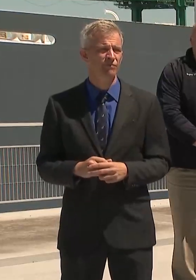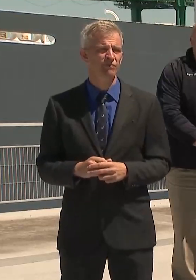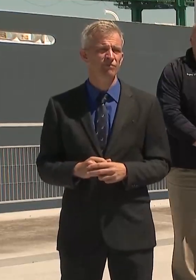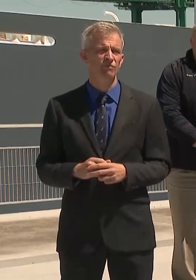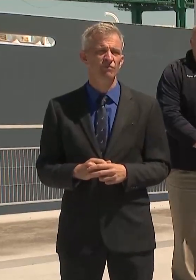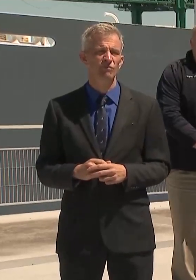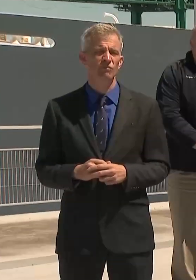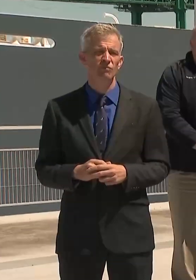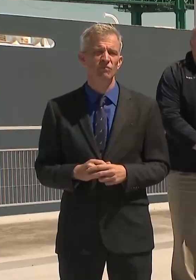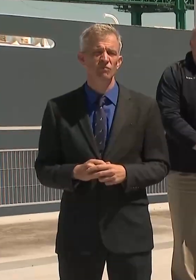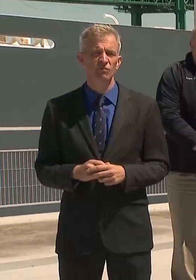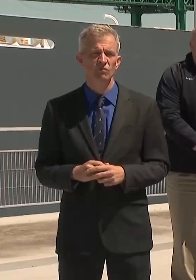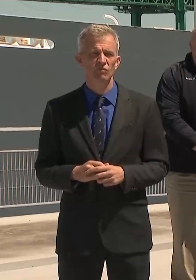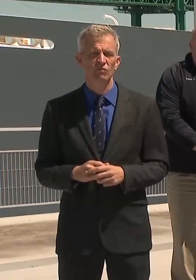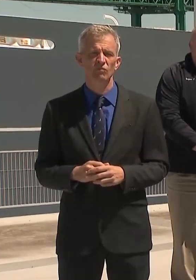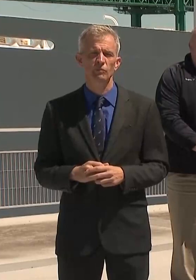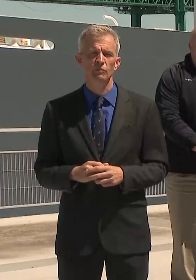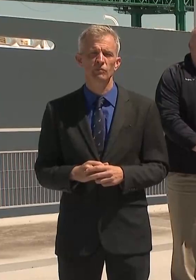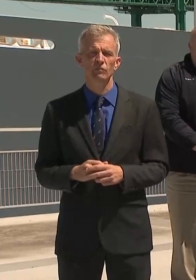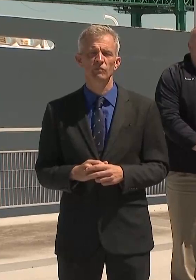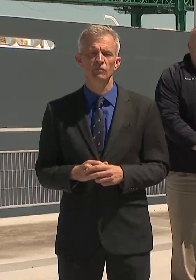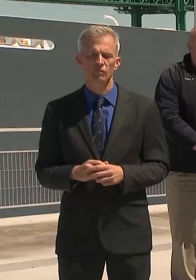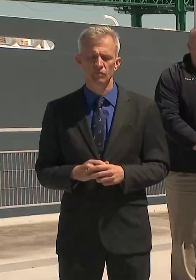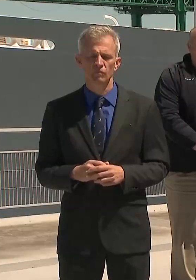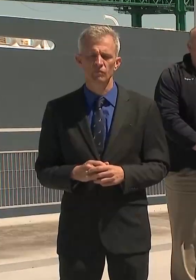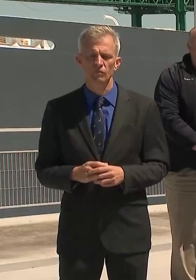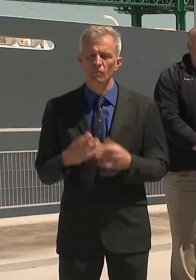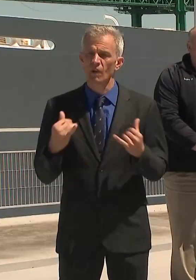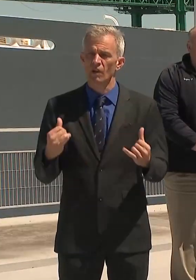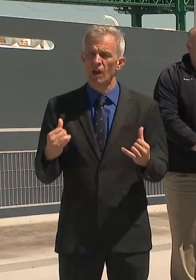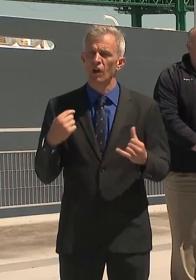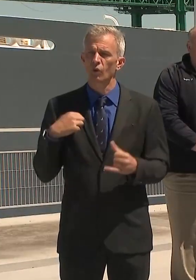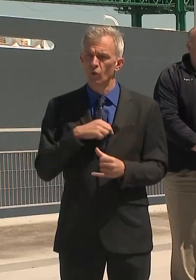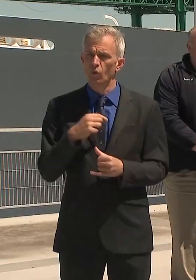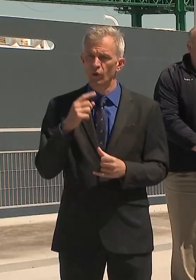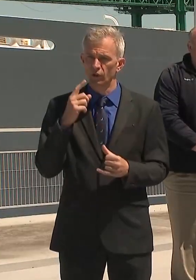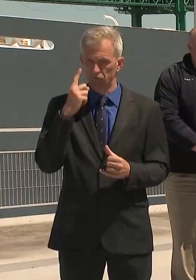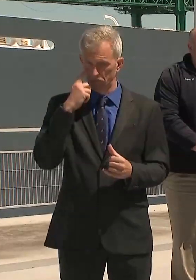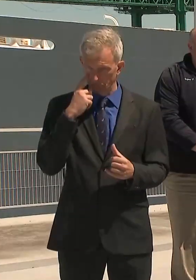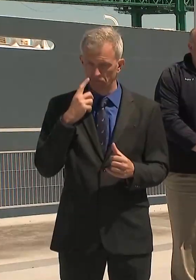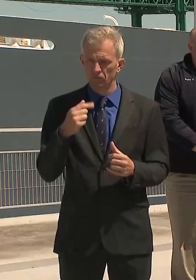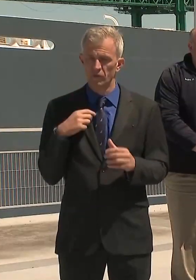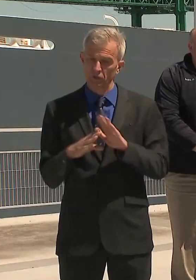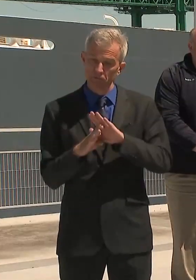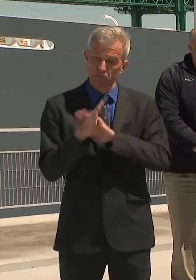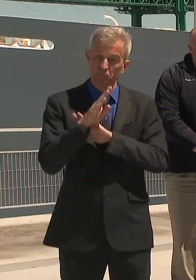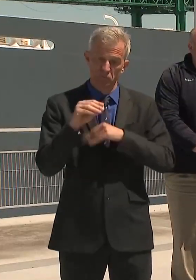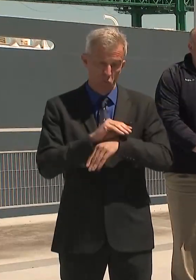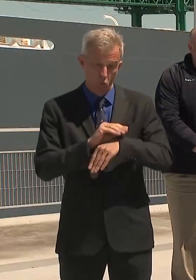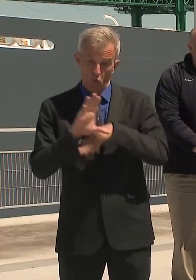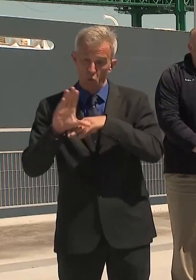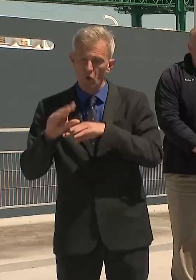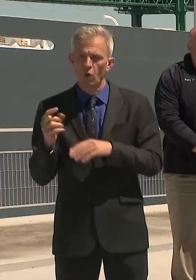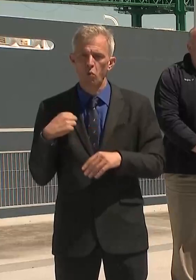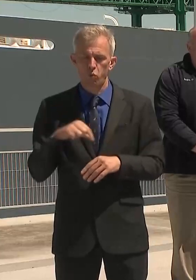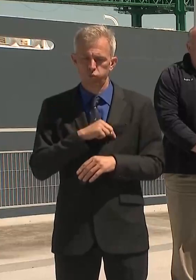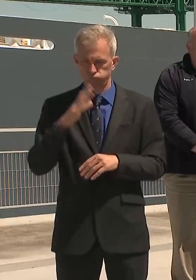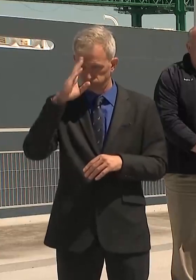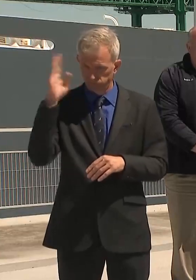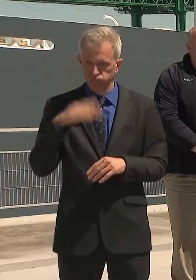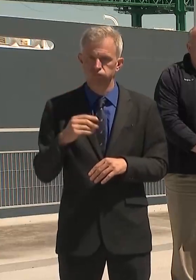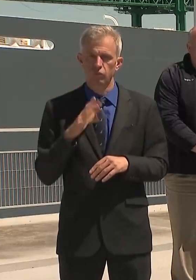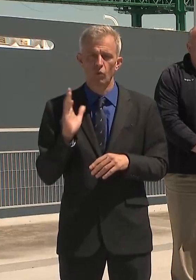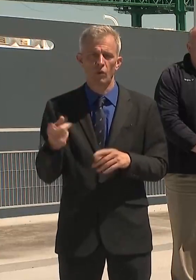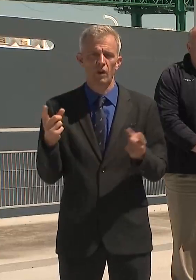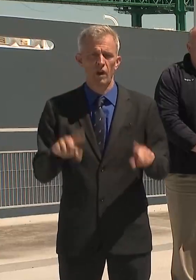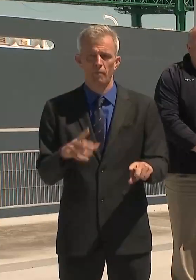COVID-19. We now are seeing a spike that we were anticipating, that we were modeling, but that we were substantively preparing